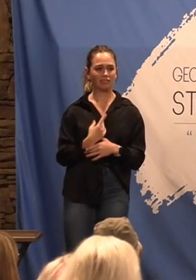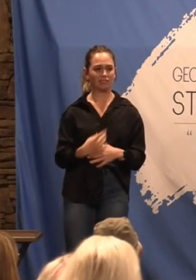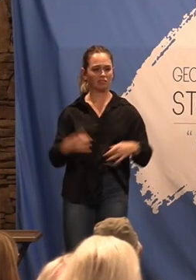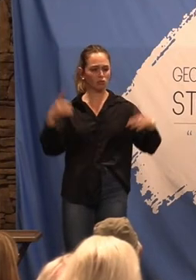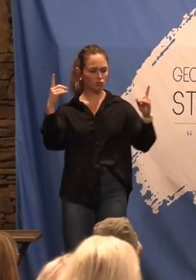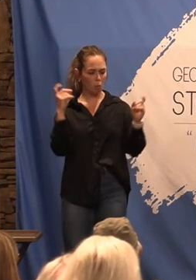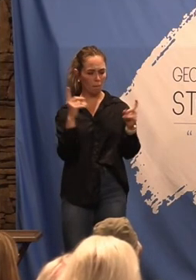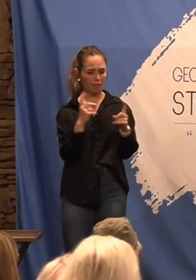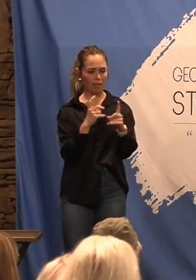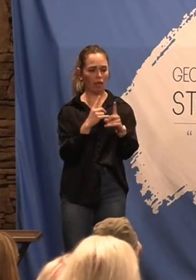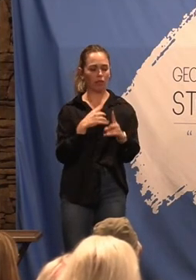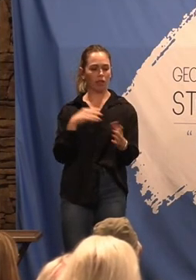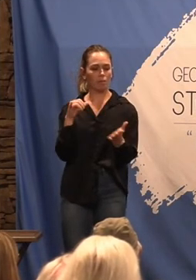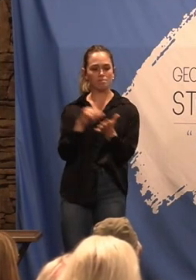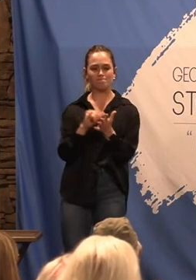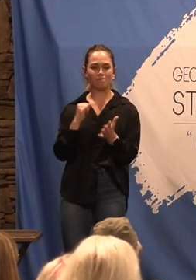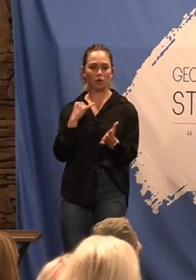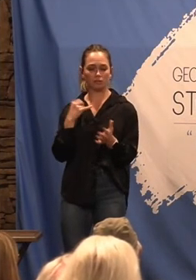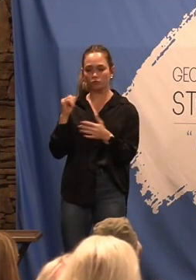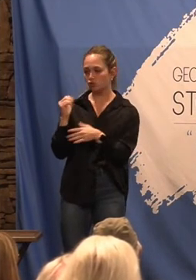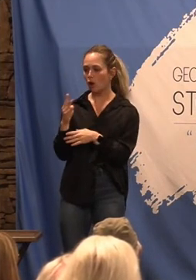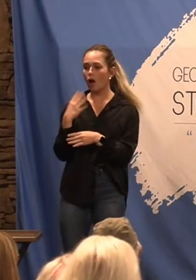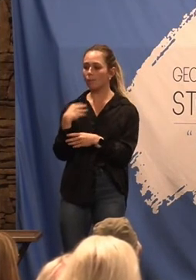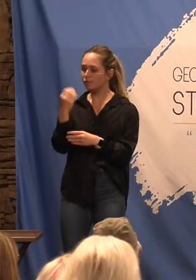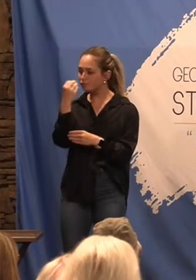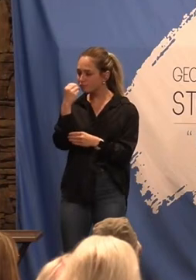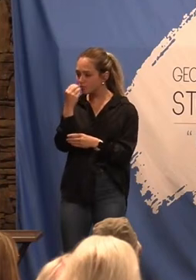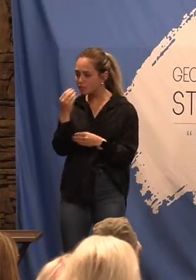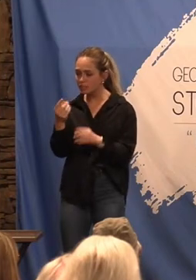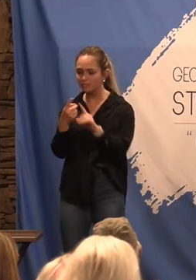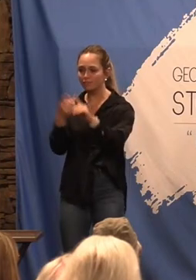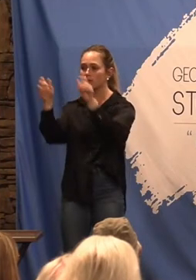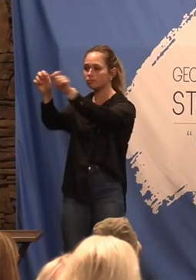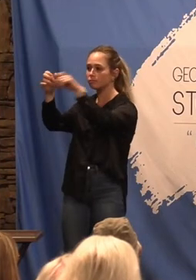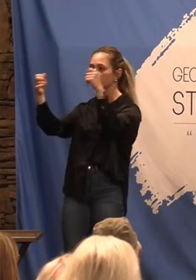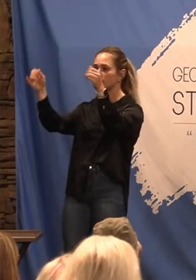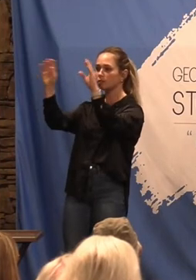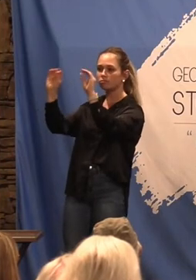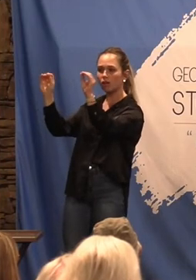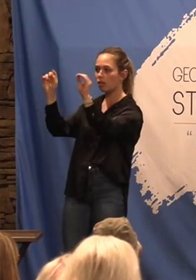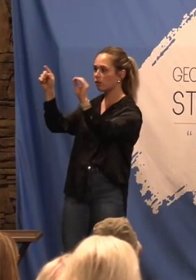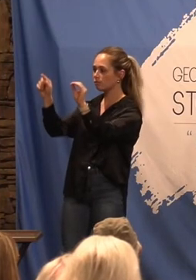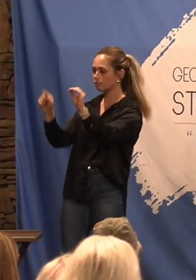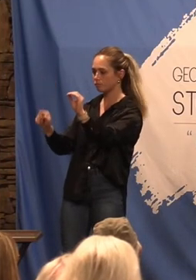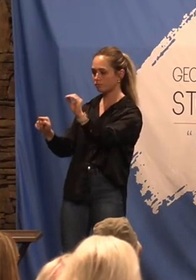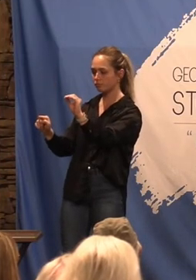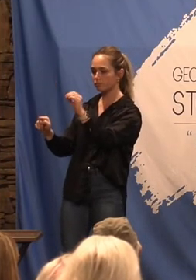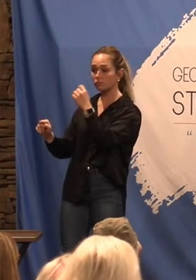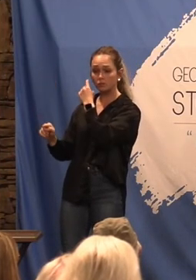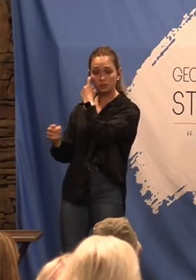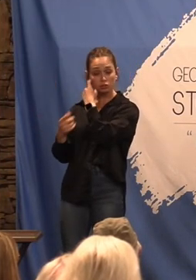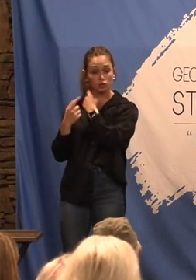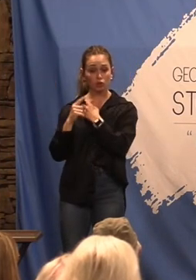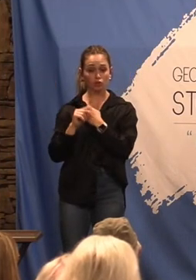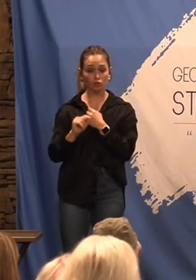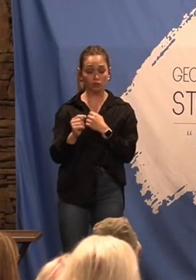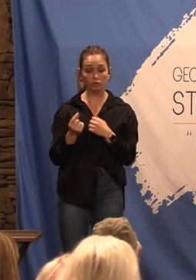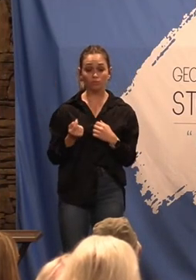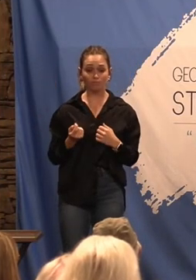impossible task of feeding her family from an empty cupboard. In an attempt to get rid of her